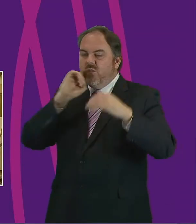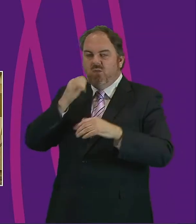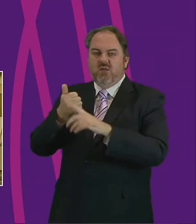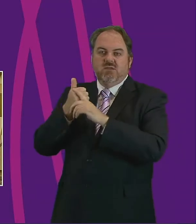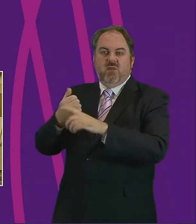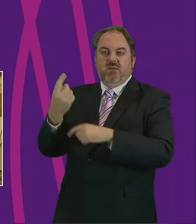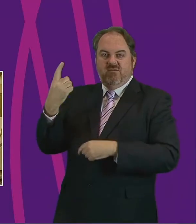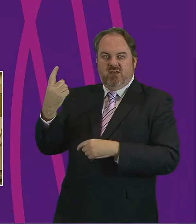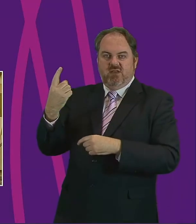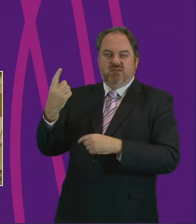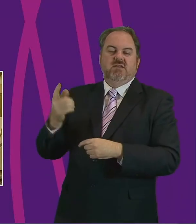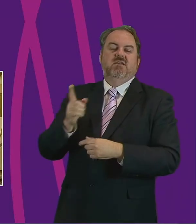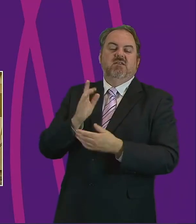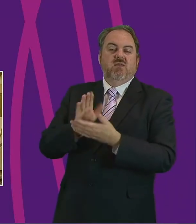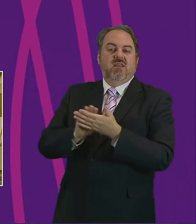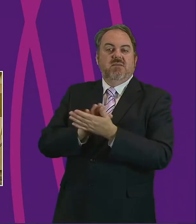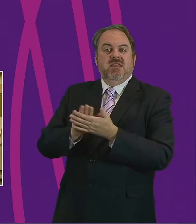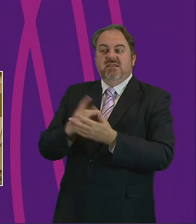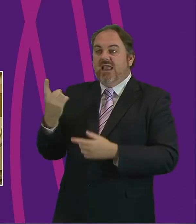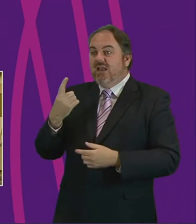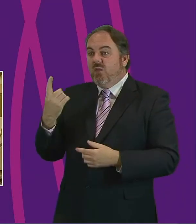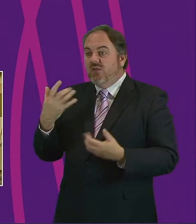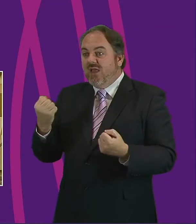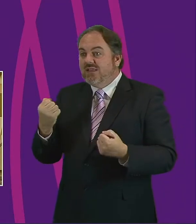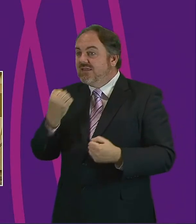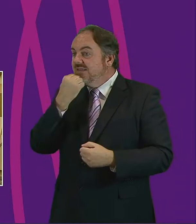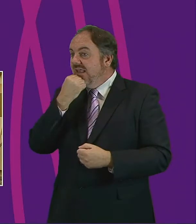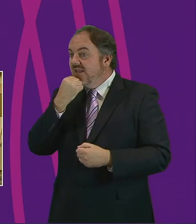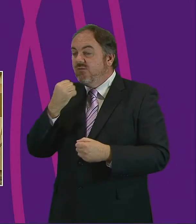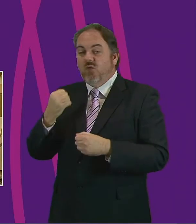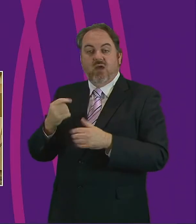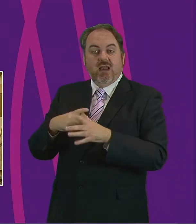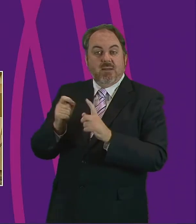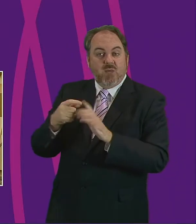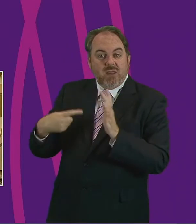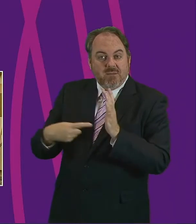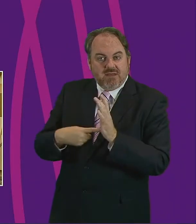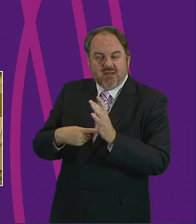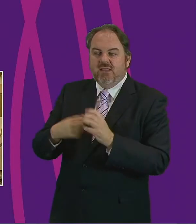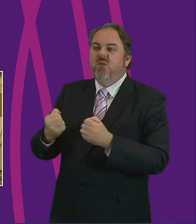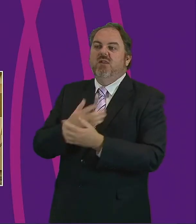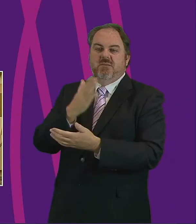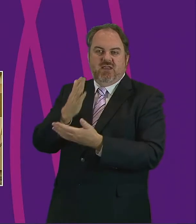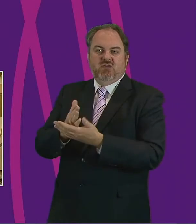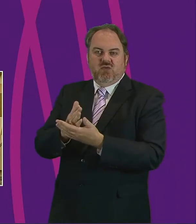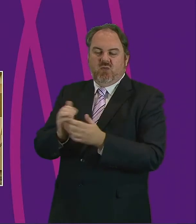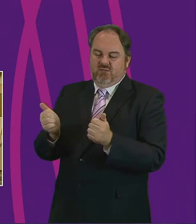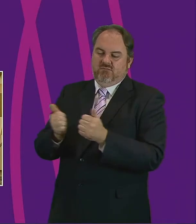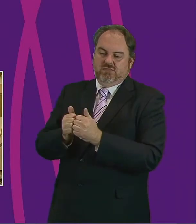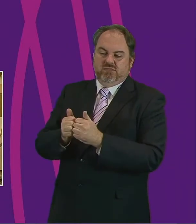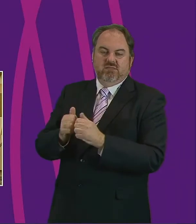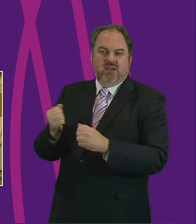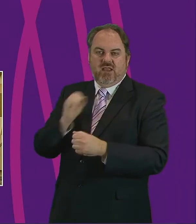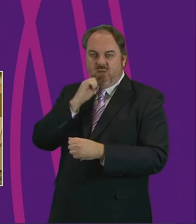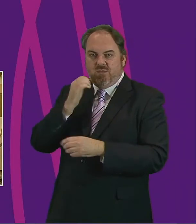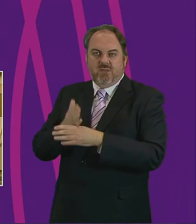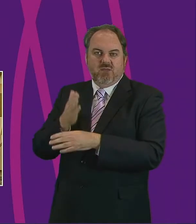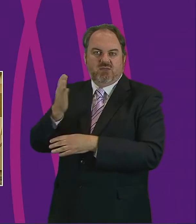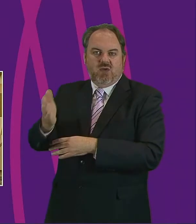or a diagnostics appointment or a date for surgery to attend to ensure that they receive the treatment and care they require. That said, we know